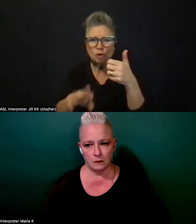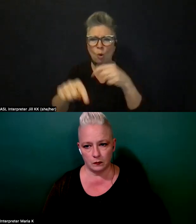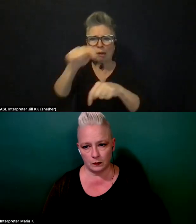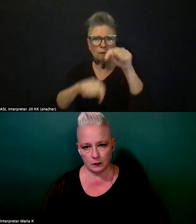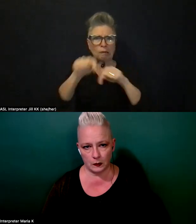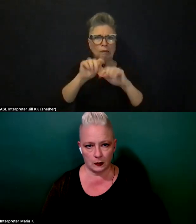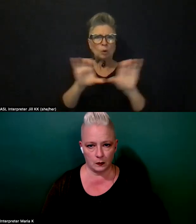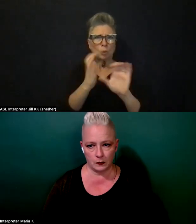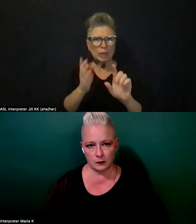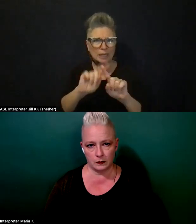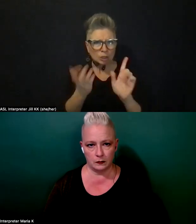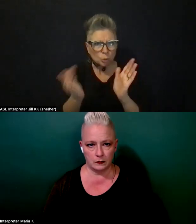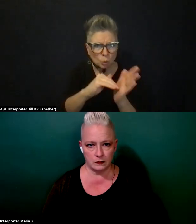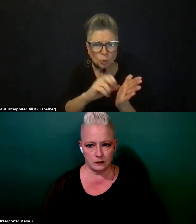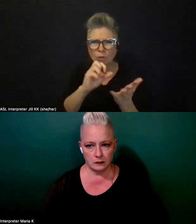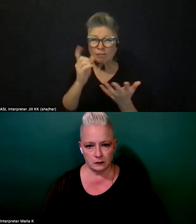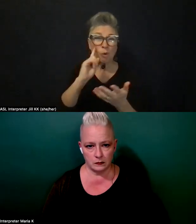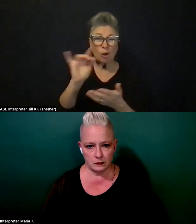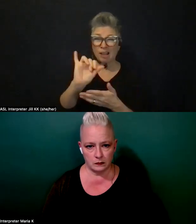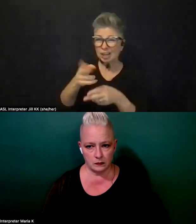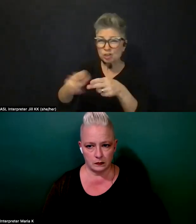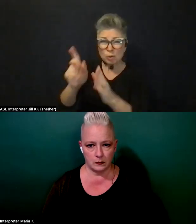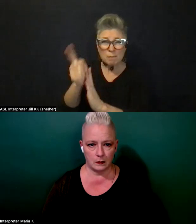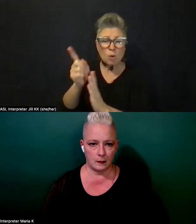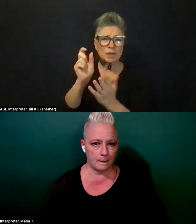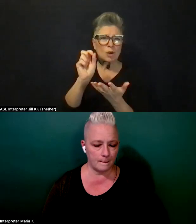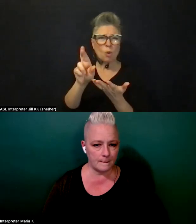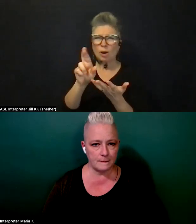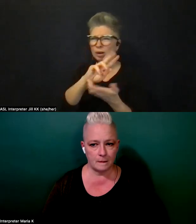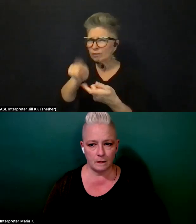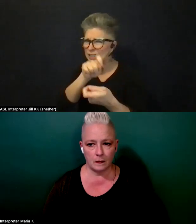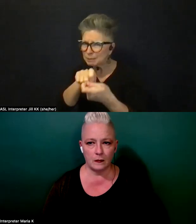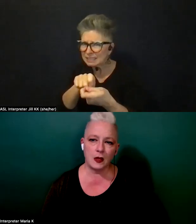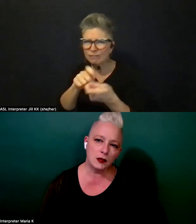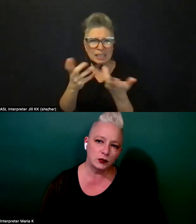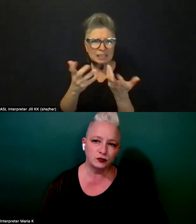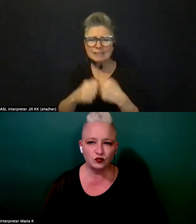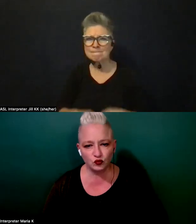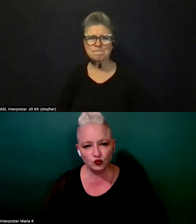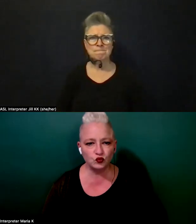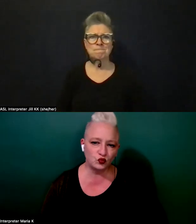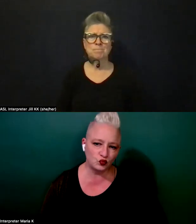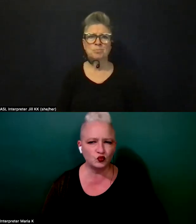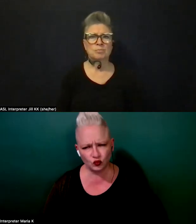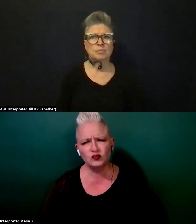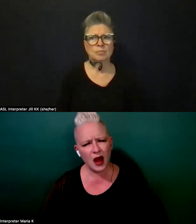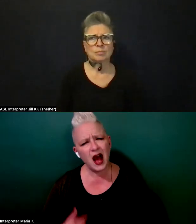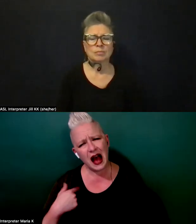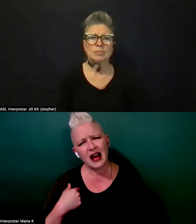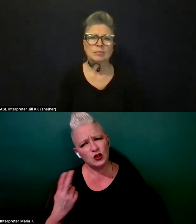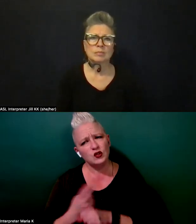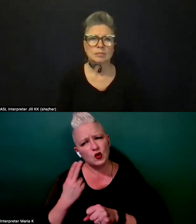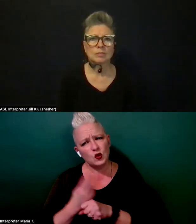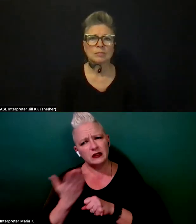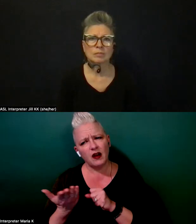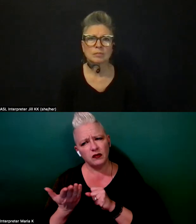for like a short moment or for specific. I've reused stuff here and there on, but